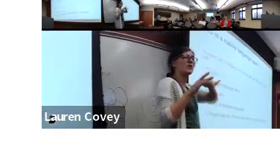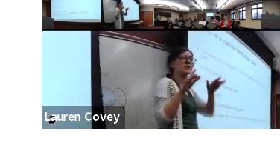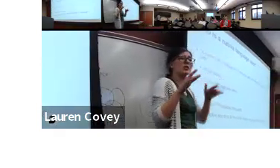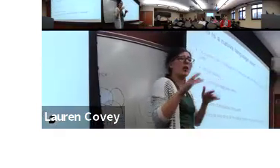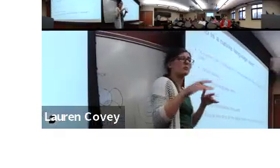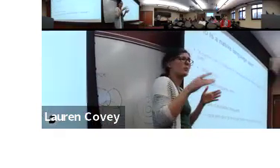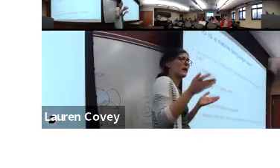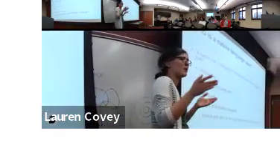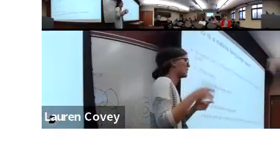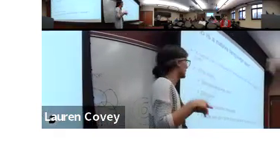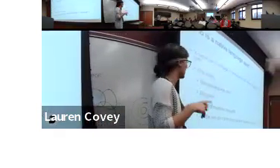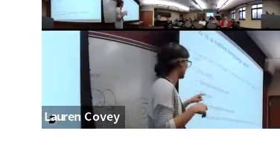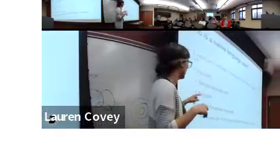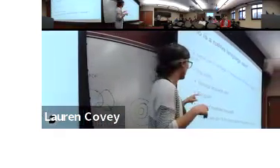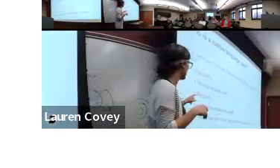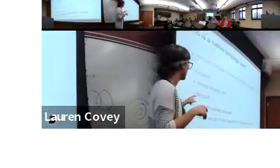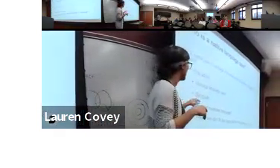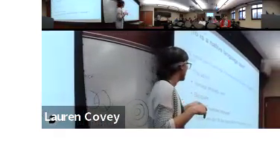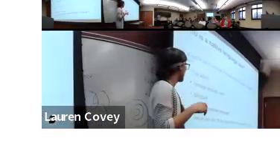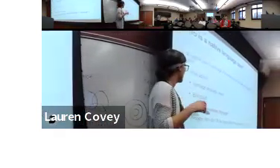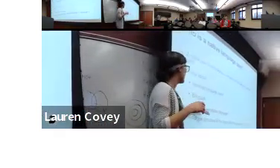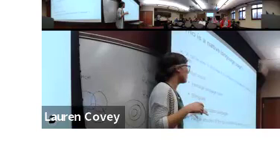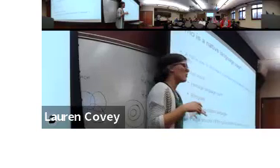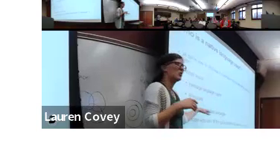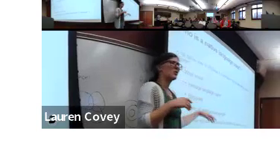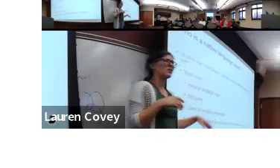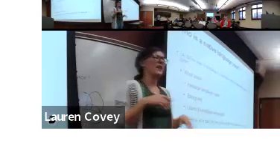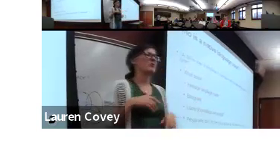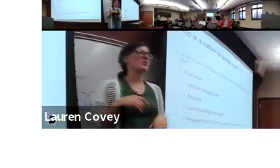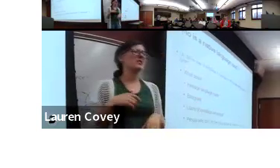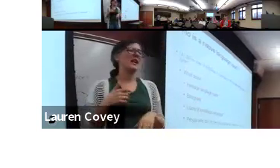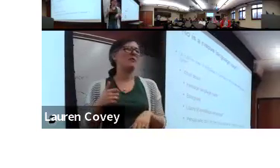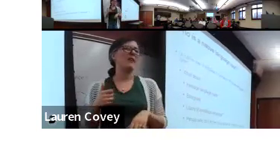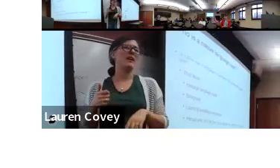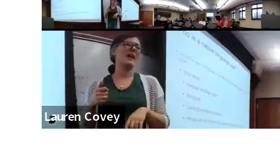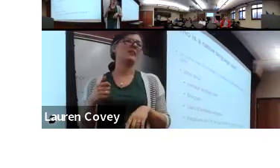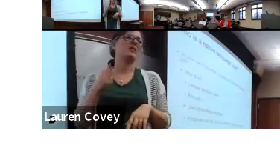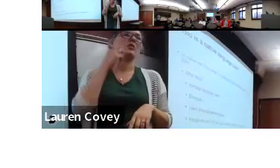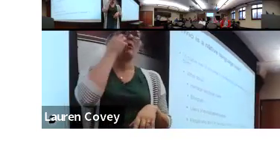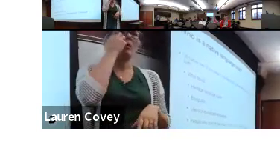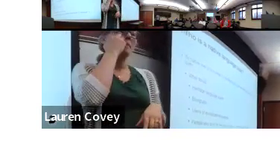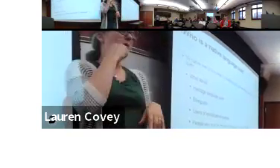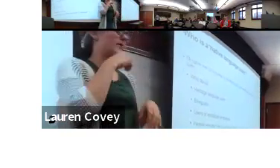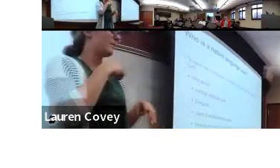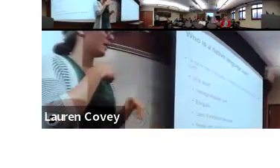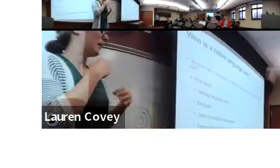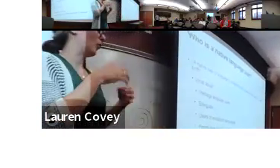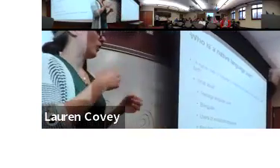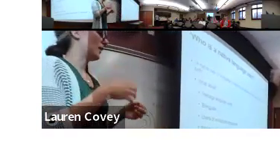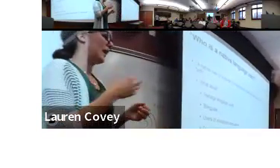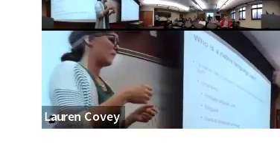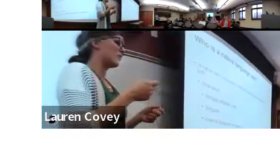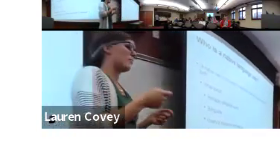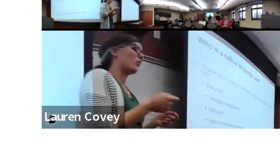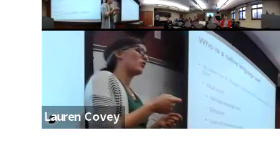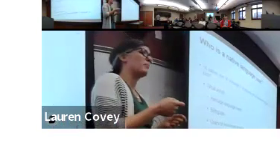the variation that comes with bilingualism differences? What about users of languages that are revitalized? So they may be